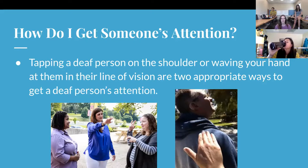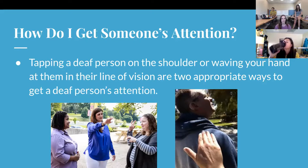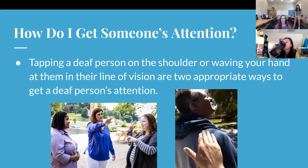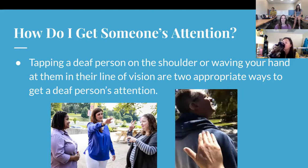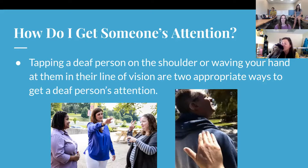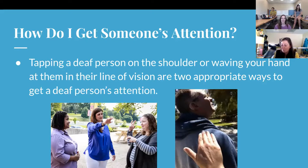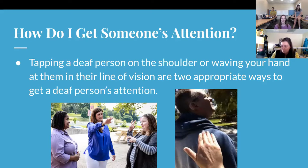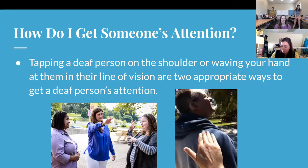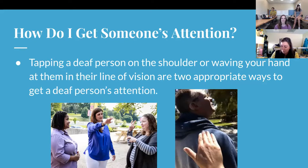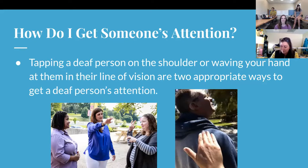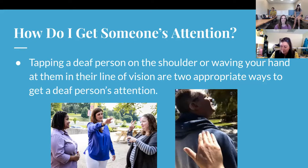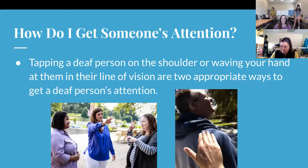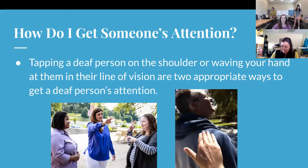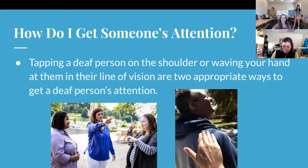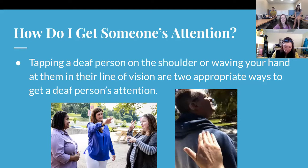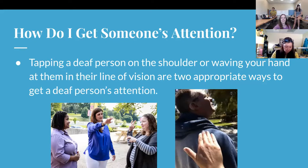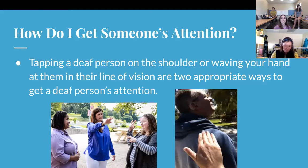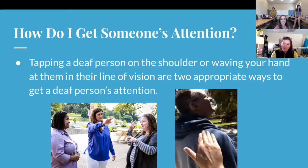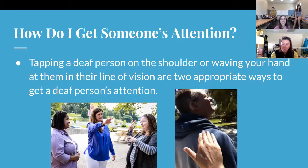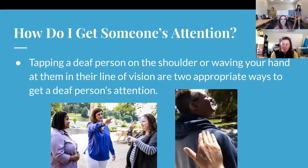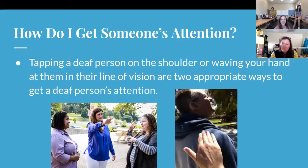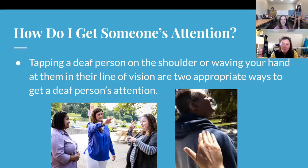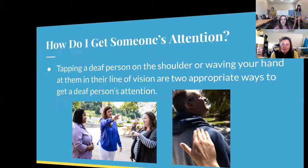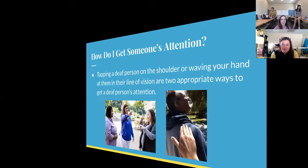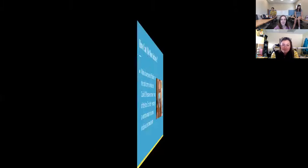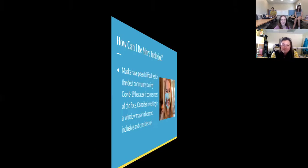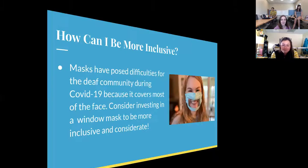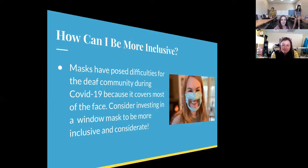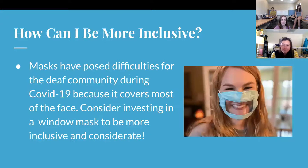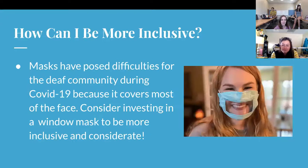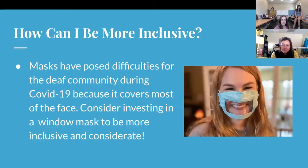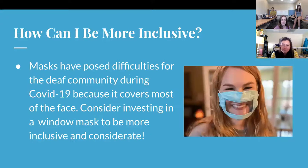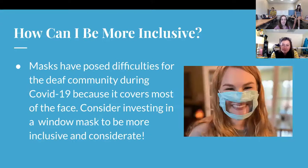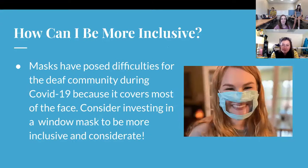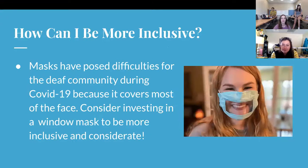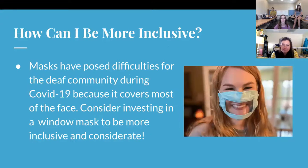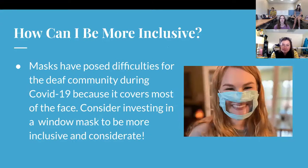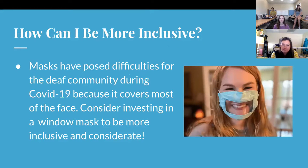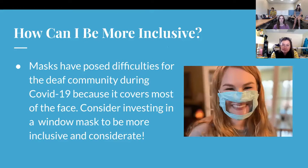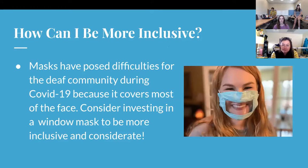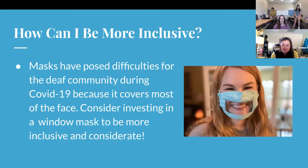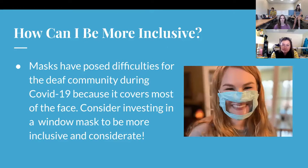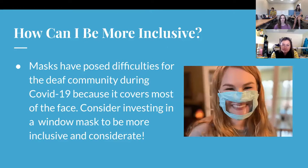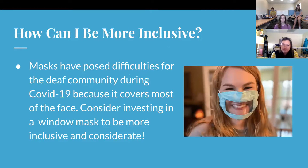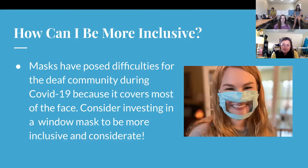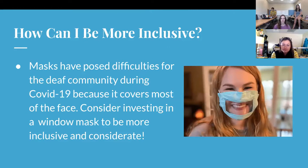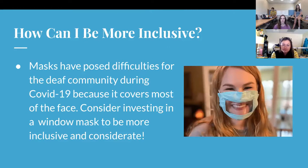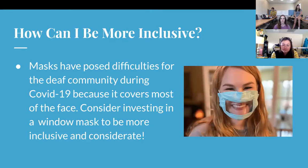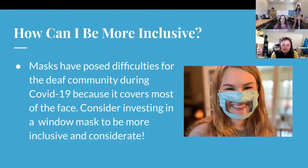completely okay in deaf culture. So how can we be more inclusive, especially with everything going